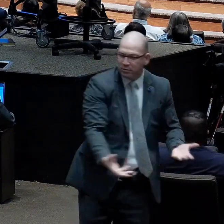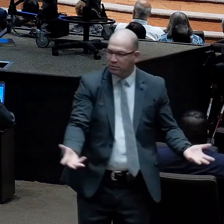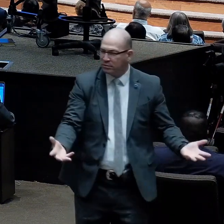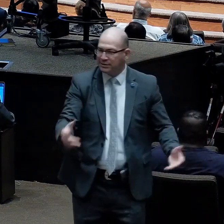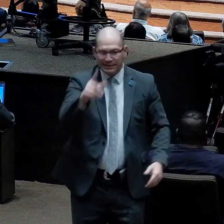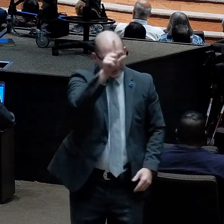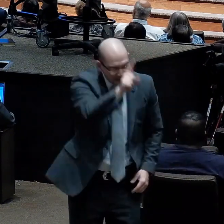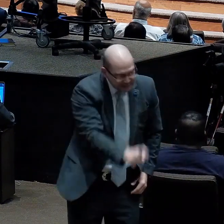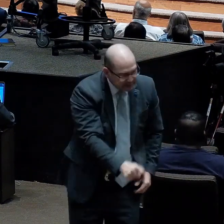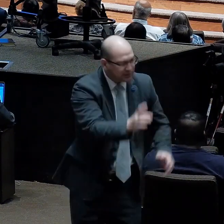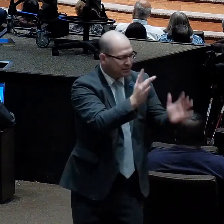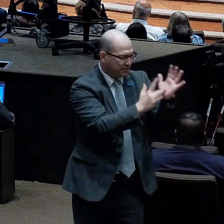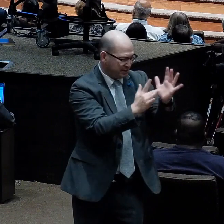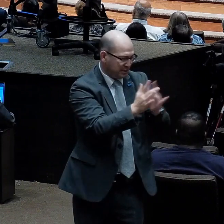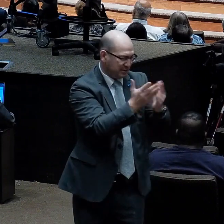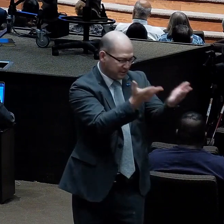friend.